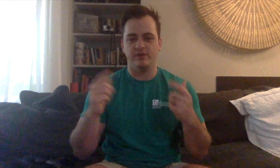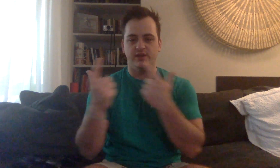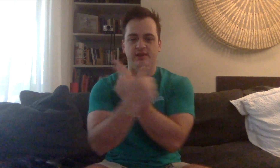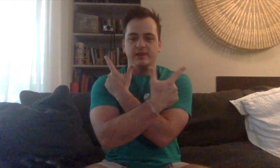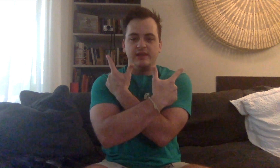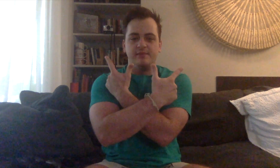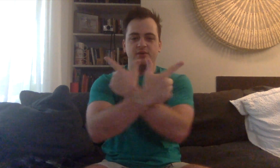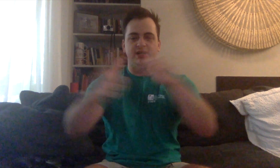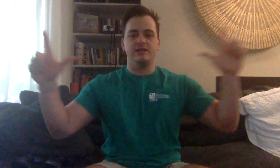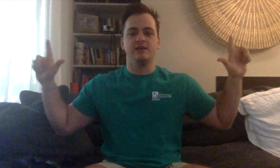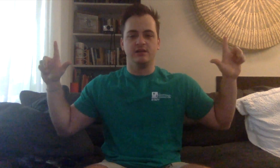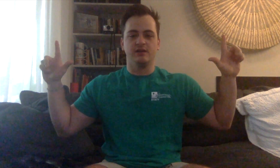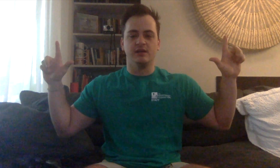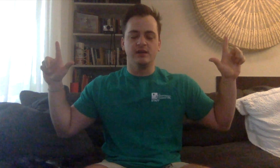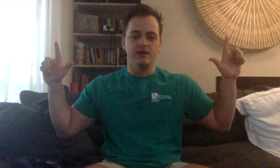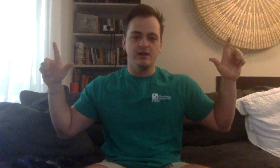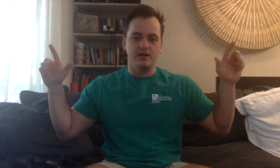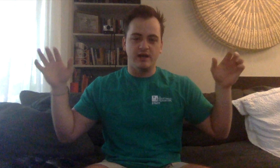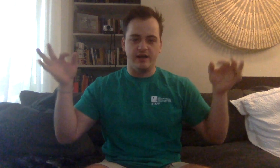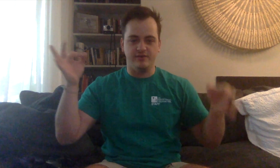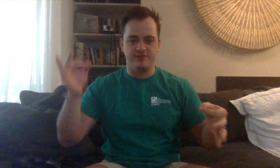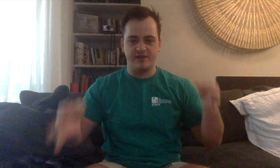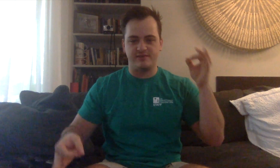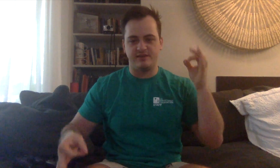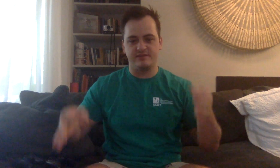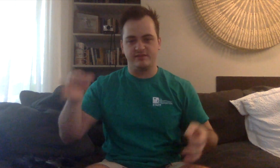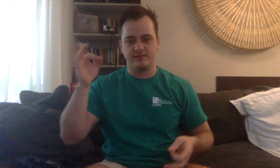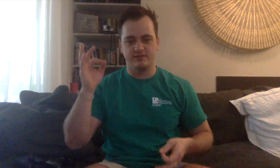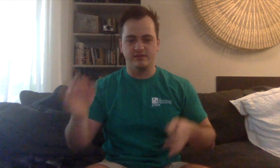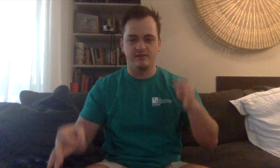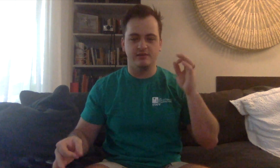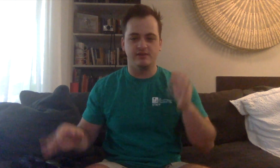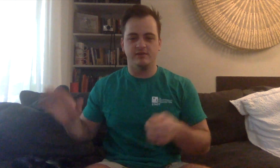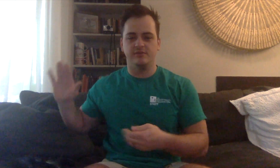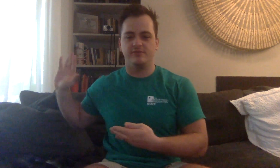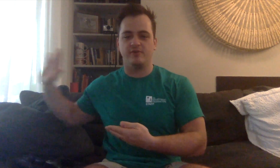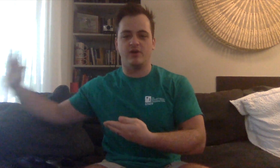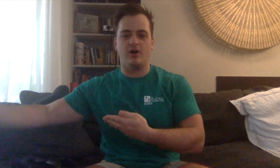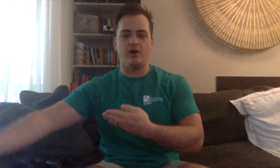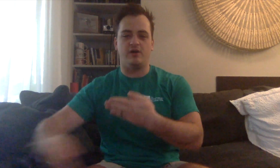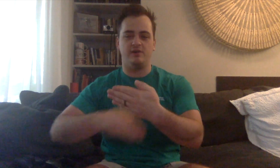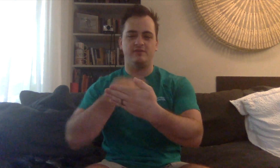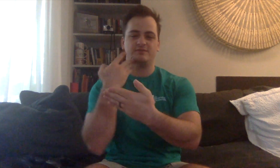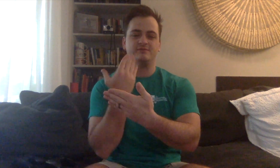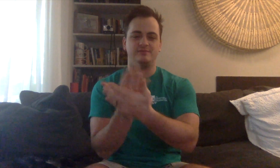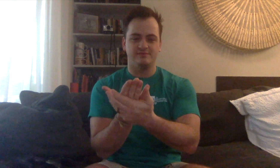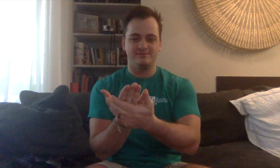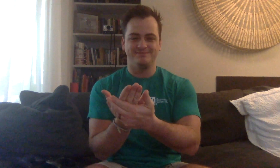with liberty and justice for all.